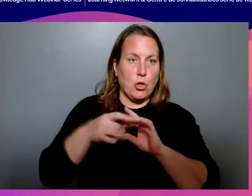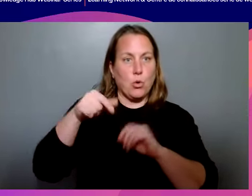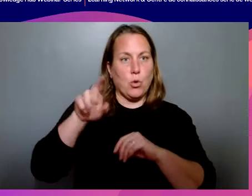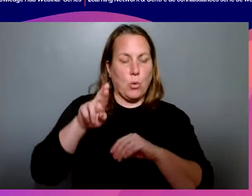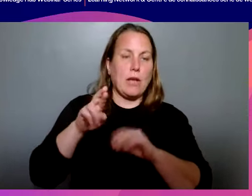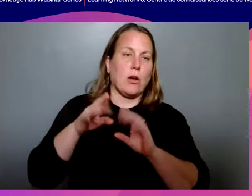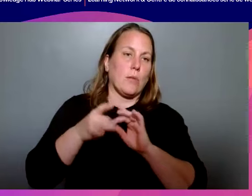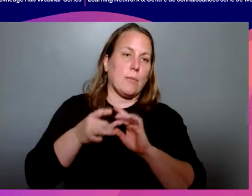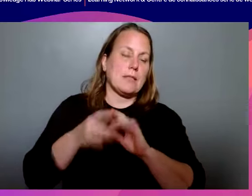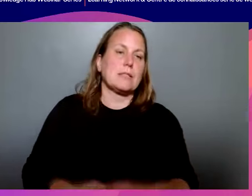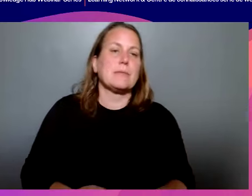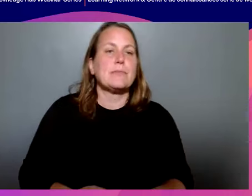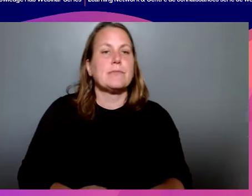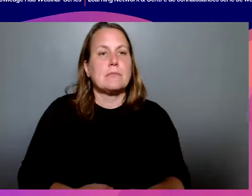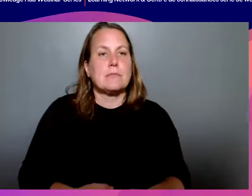Yeah.